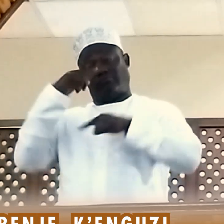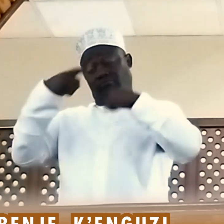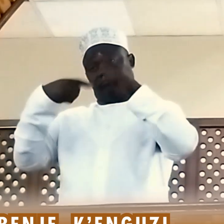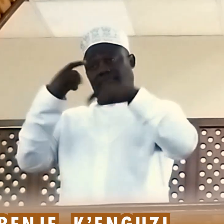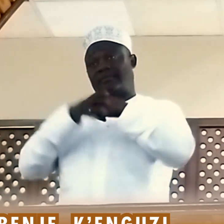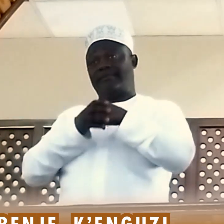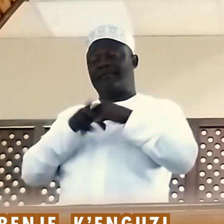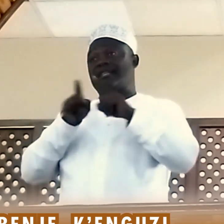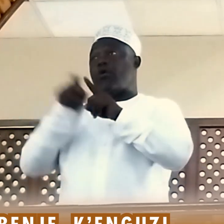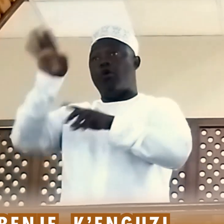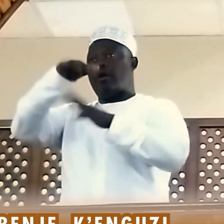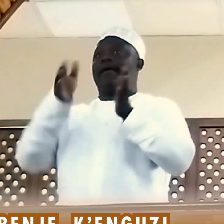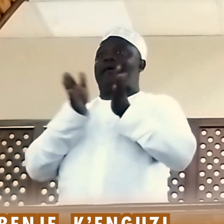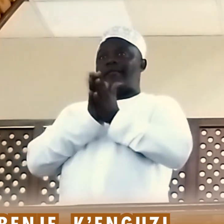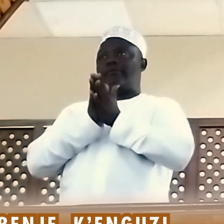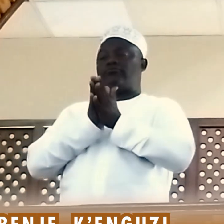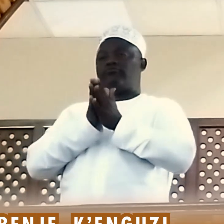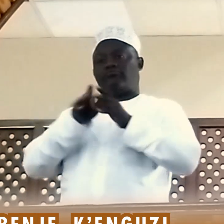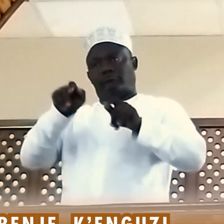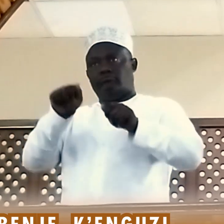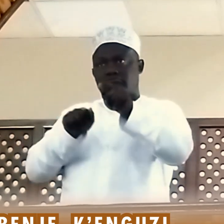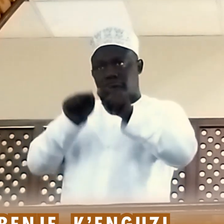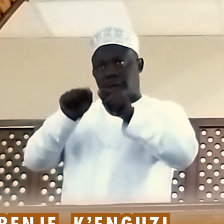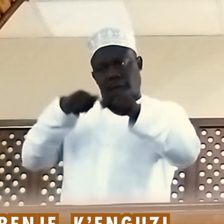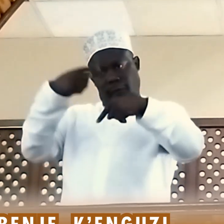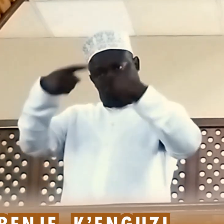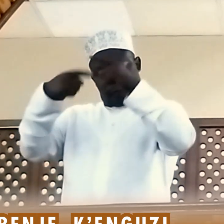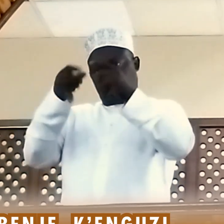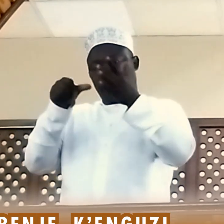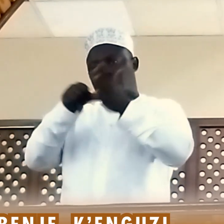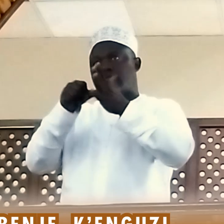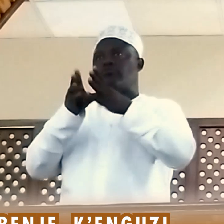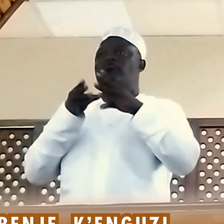era yeetaaga kukwatira wamu okulaba nti